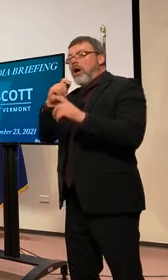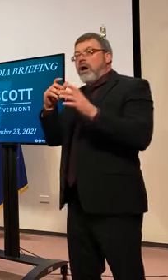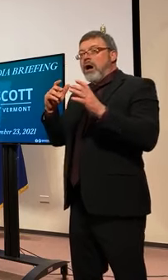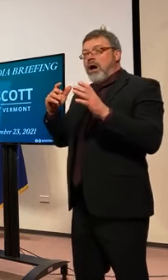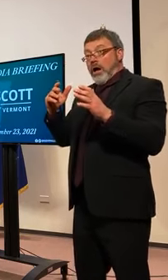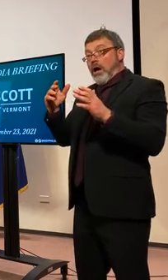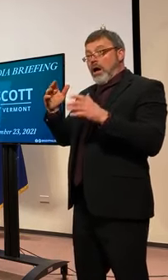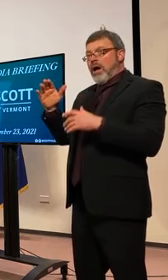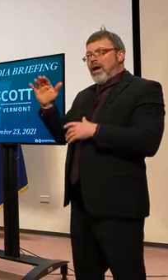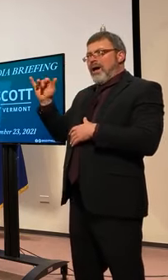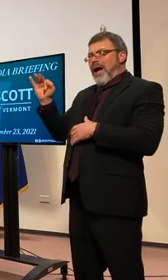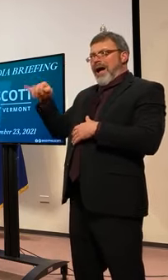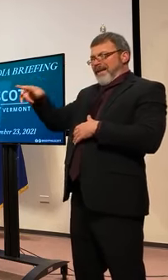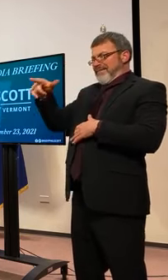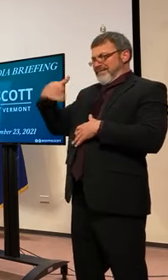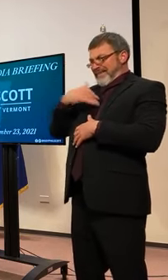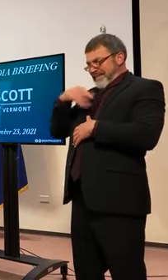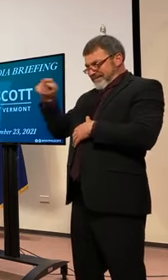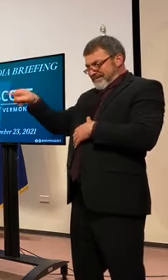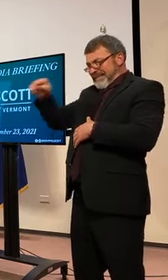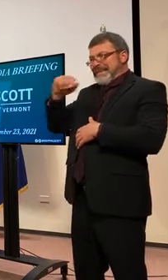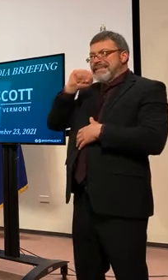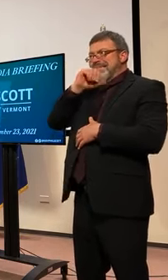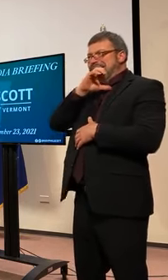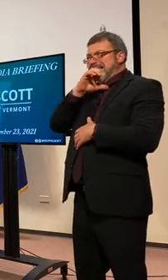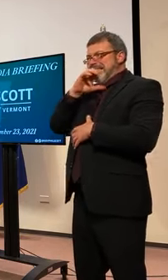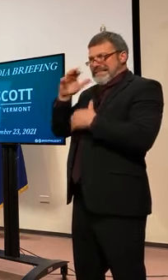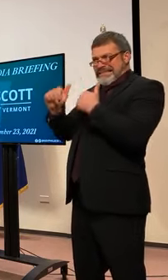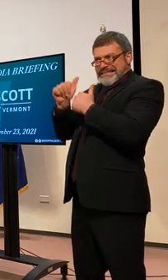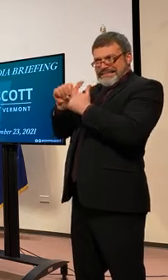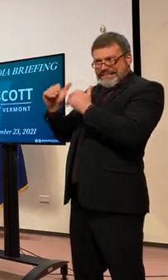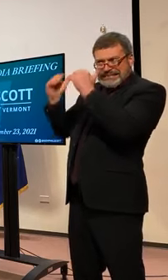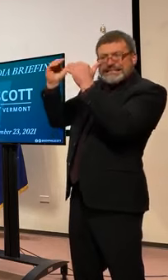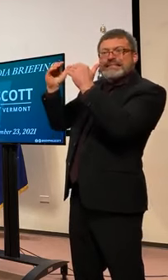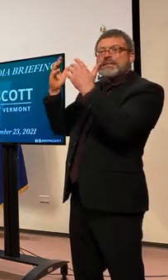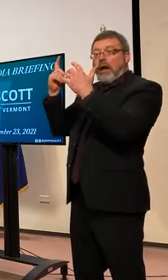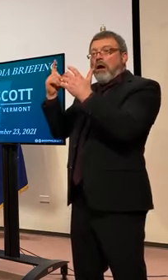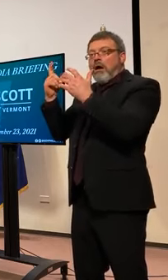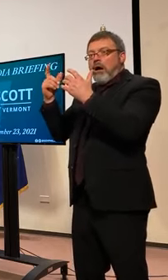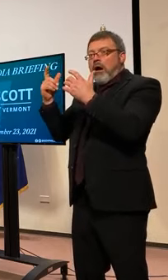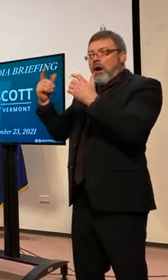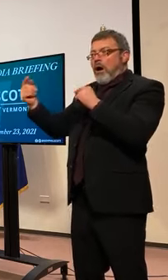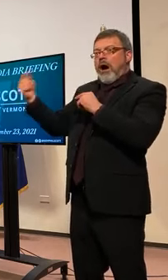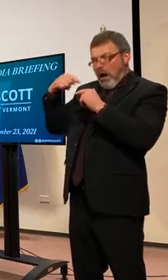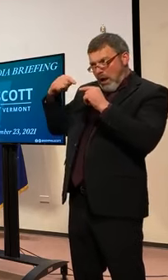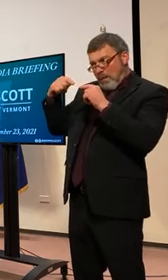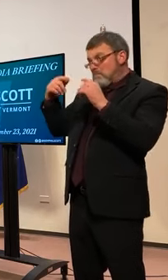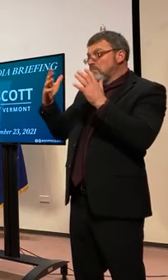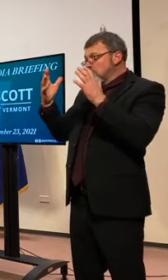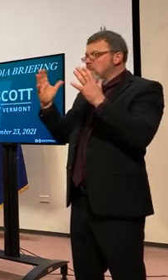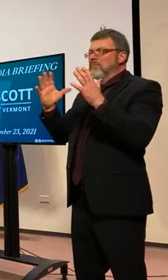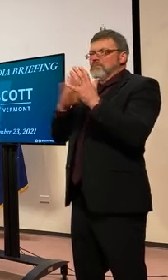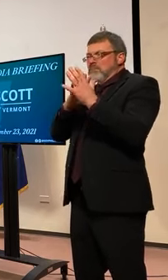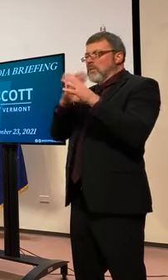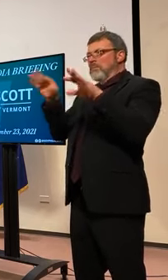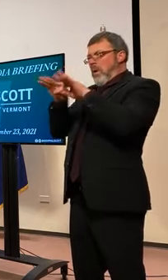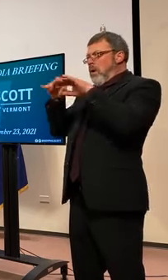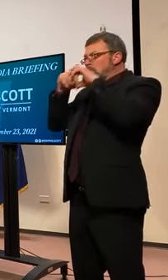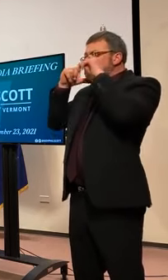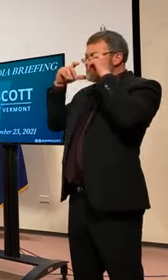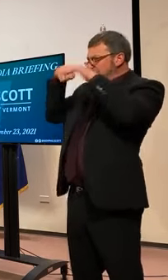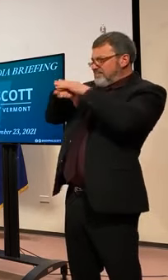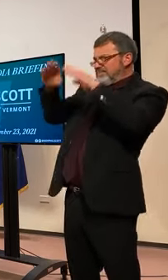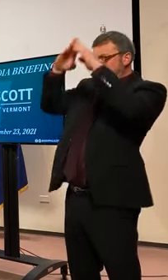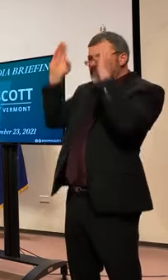transmission. And most importantly, as always, if you feel sick, even with mild